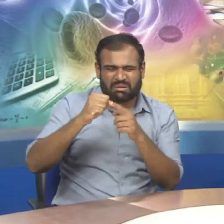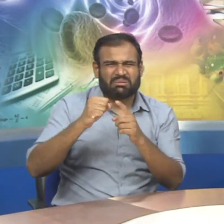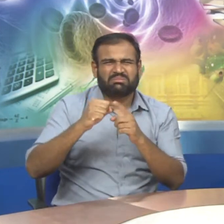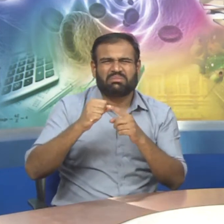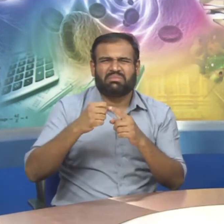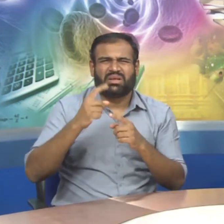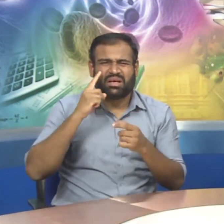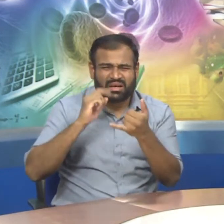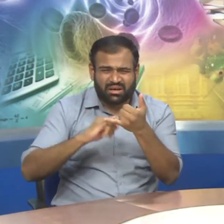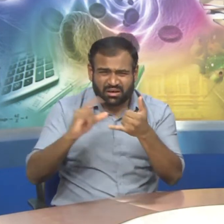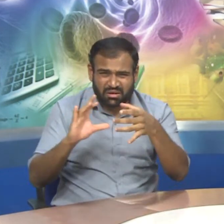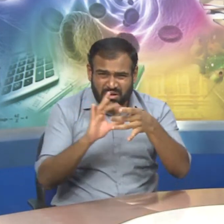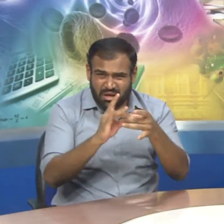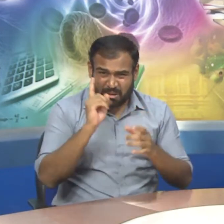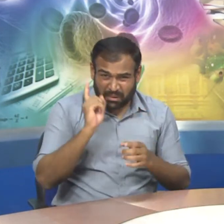true?